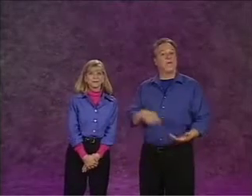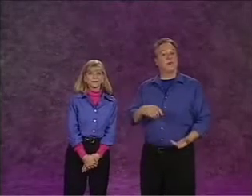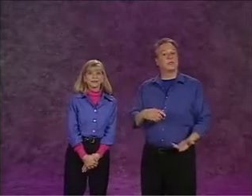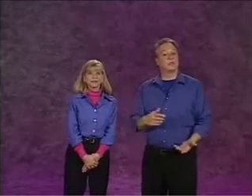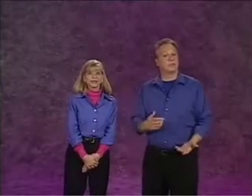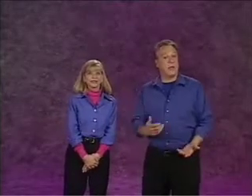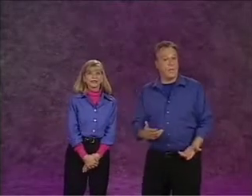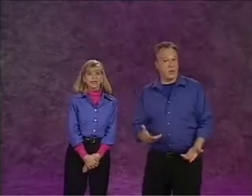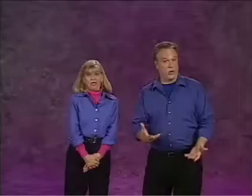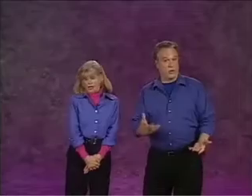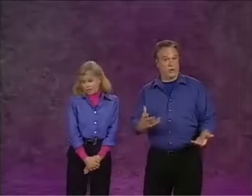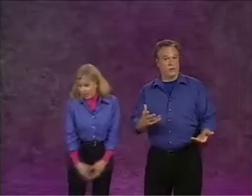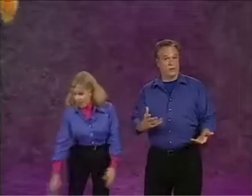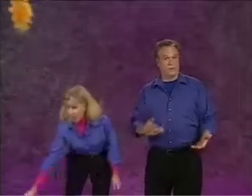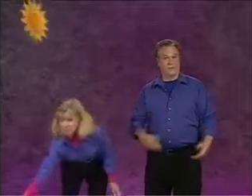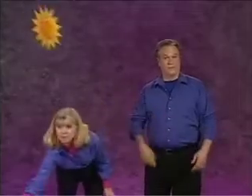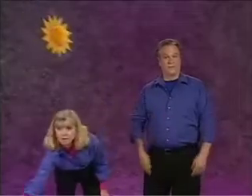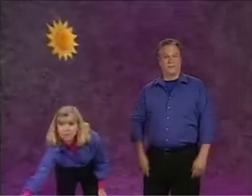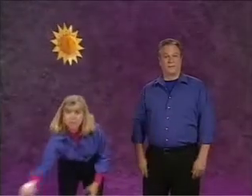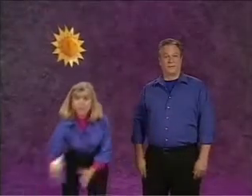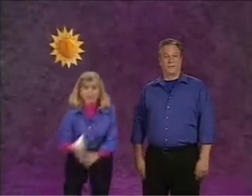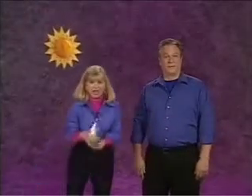for summer.